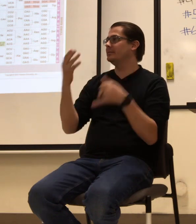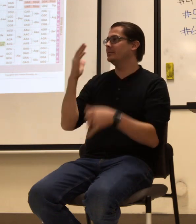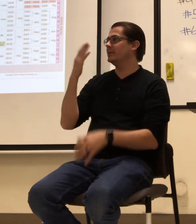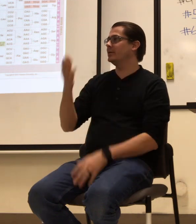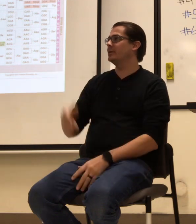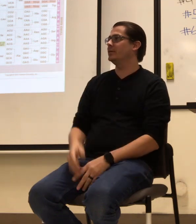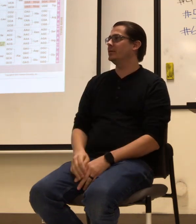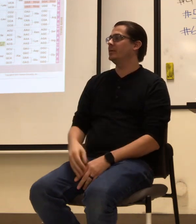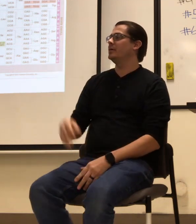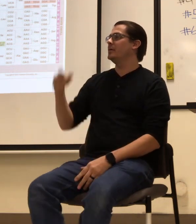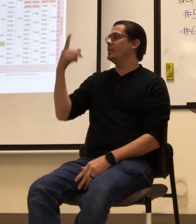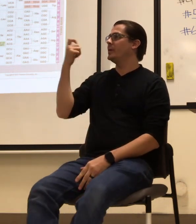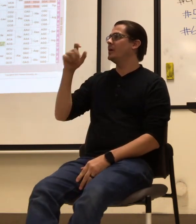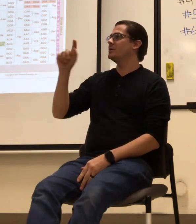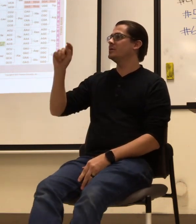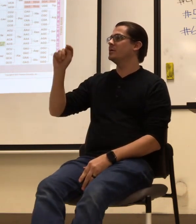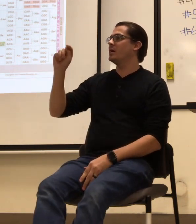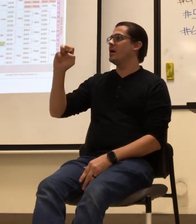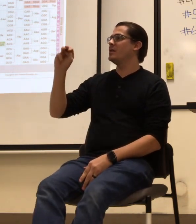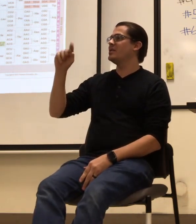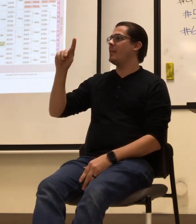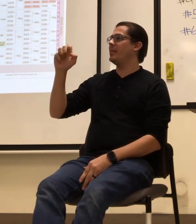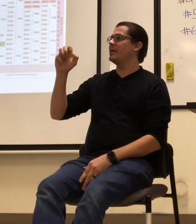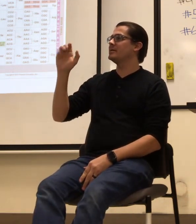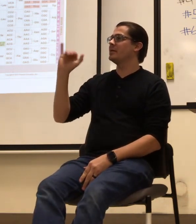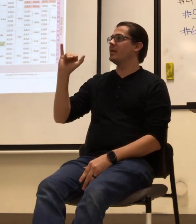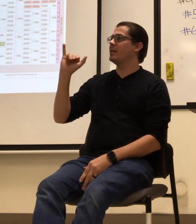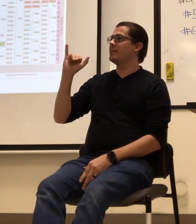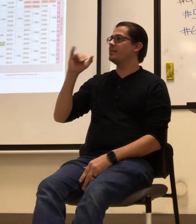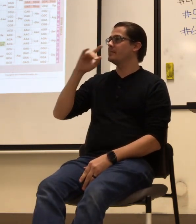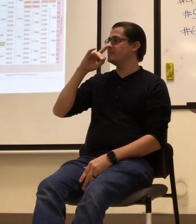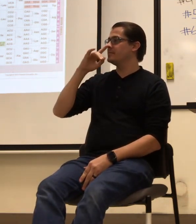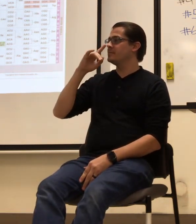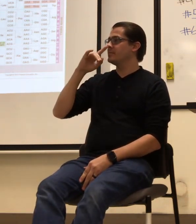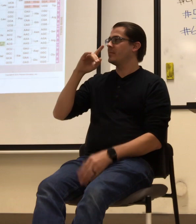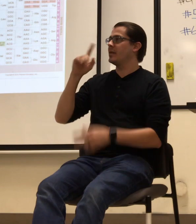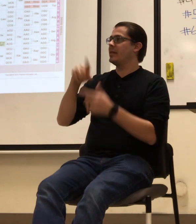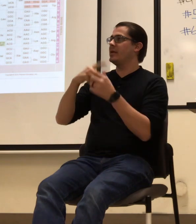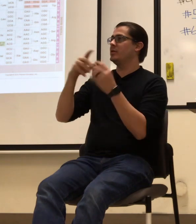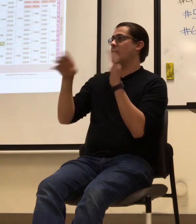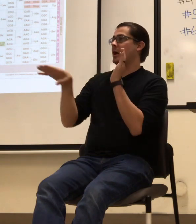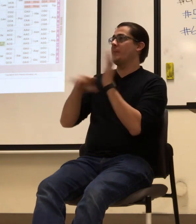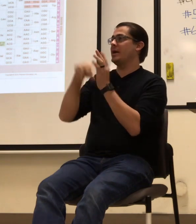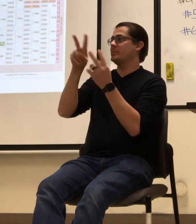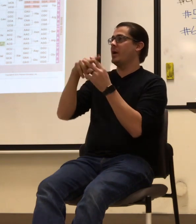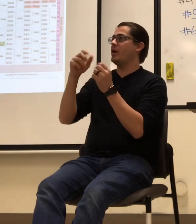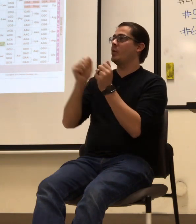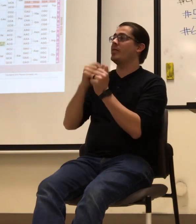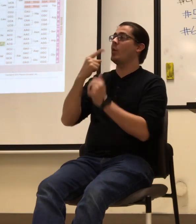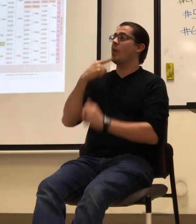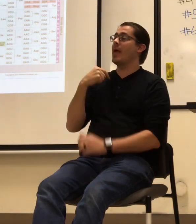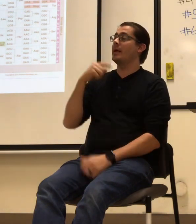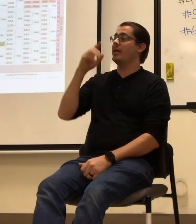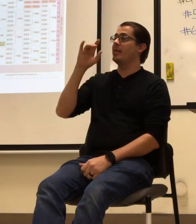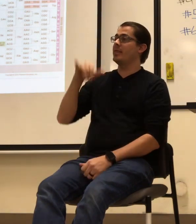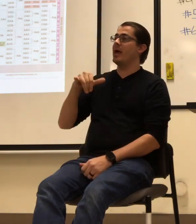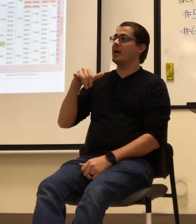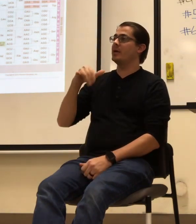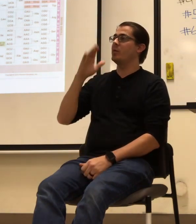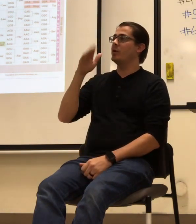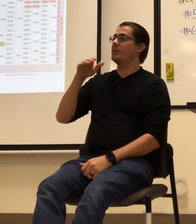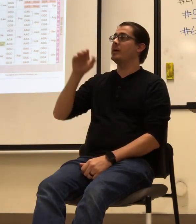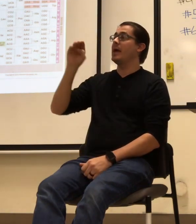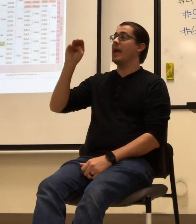strand? The template. Okay, so then you just base pair this with this red one that I drew, and that's going to be